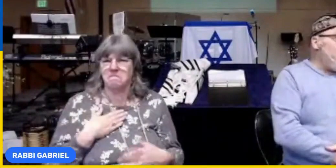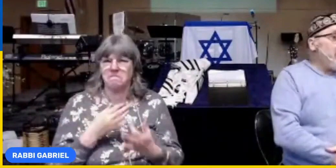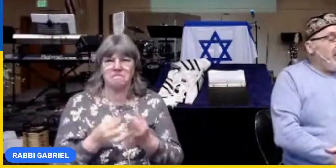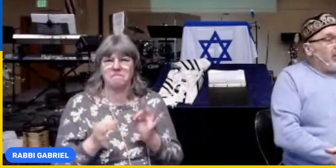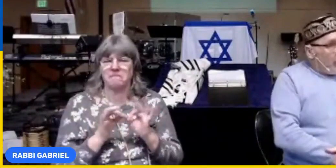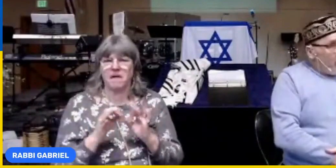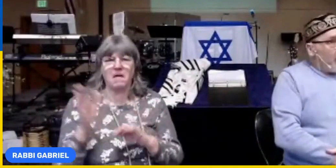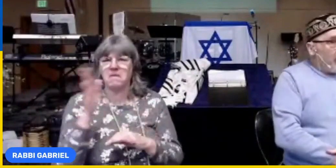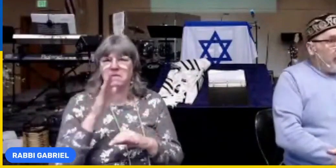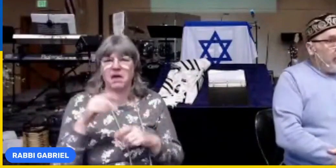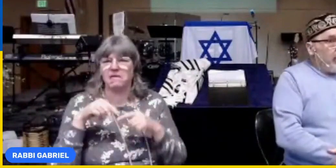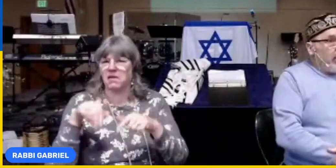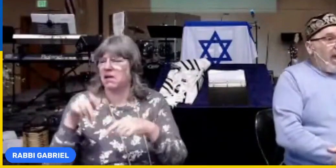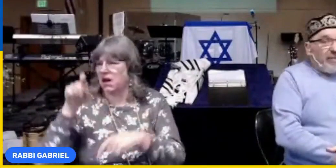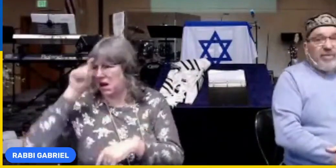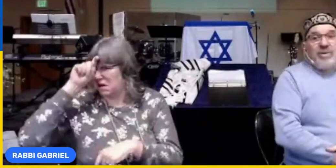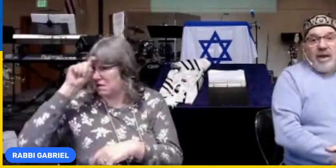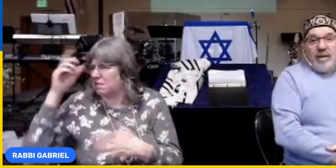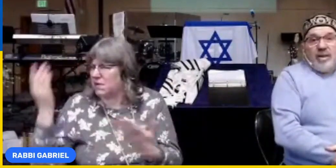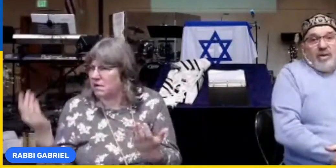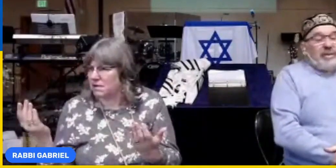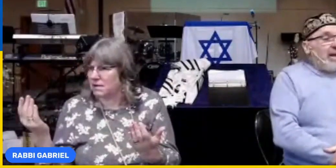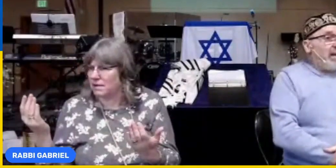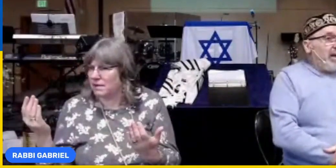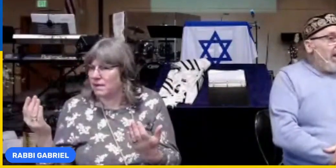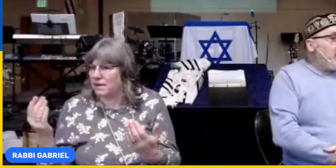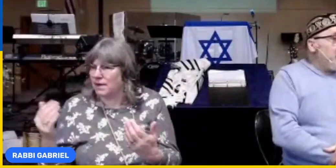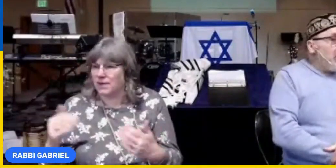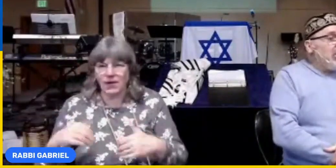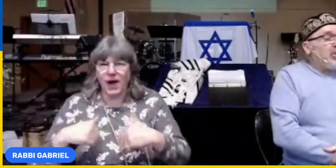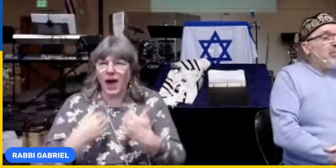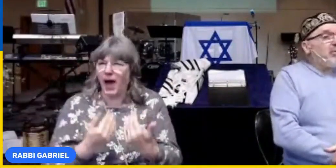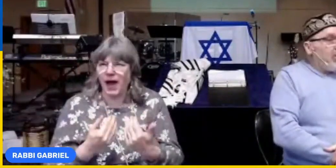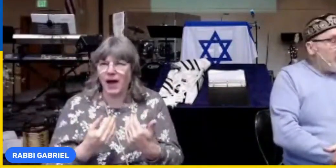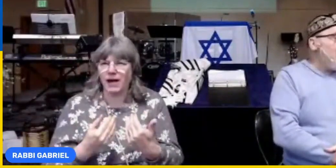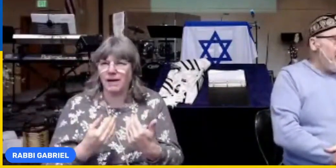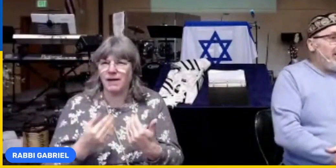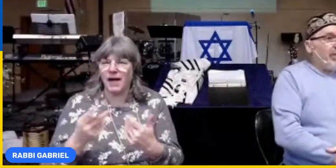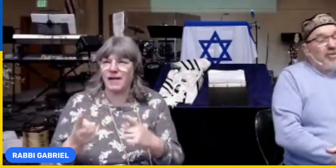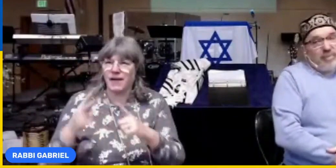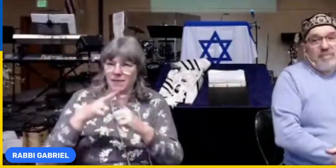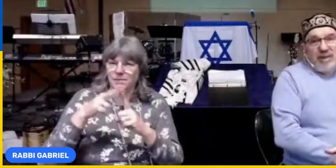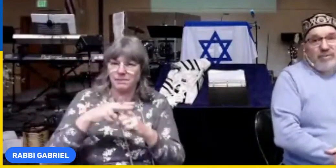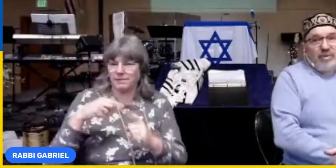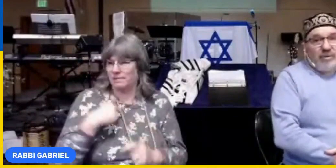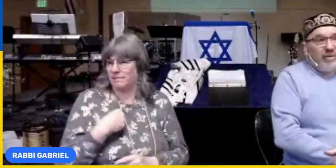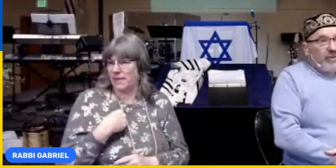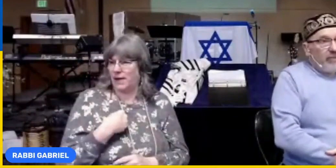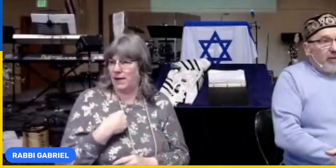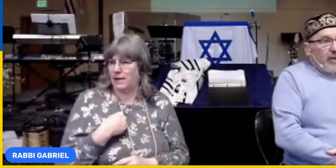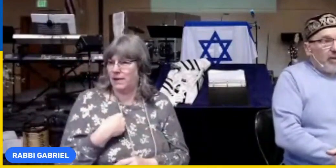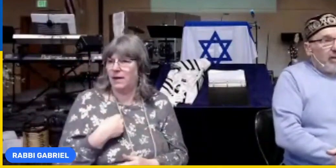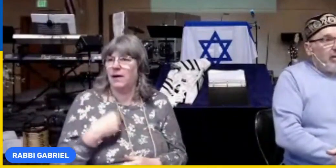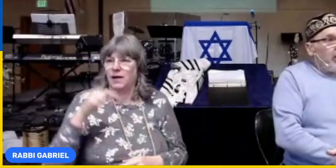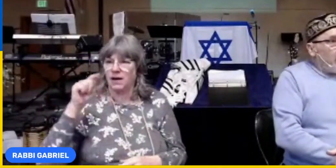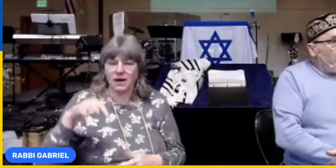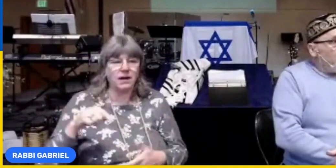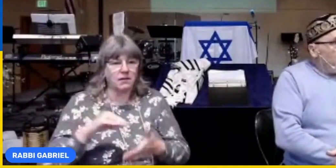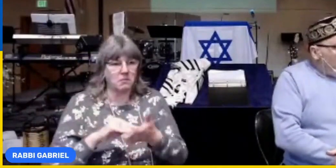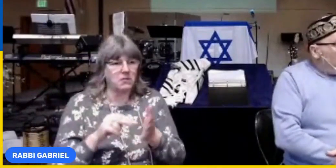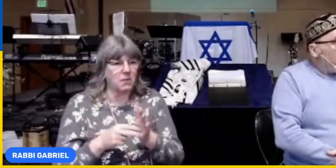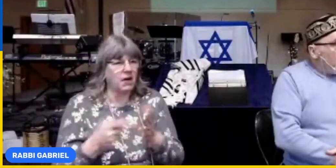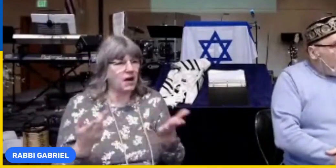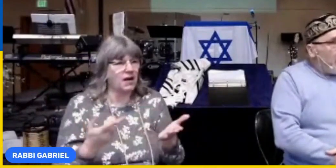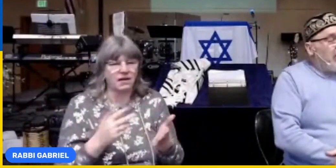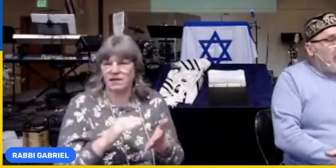all sincerity and truth? We have to, you know, it's like, I like traditions, but traditions still have got to be meaningful. You